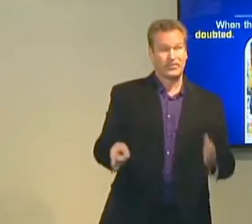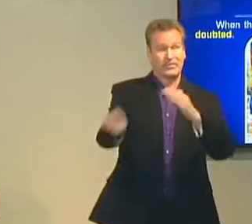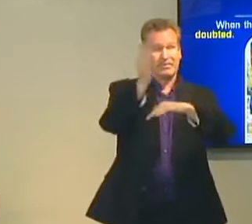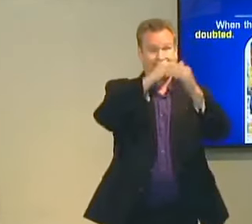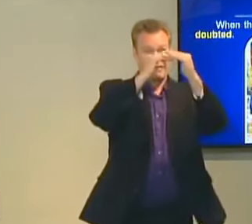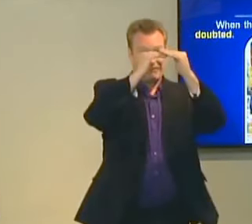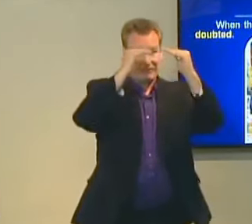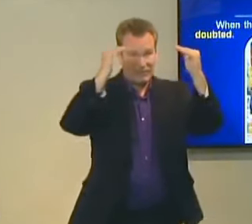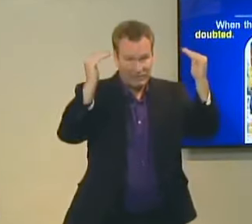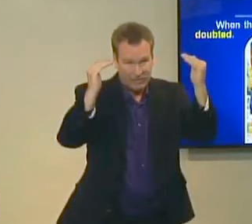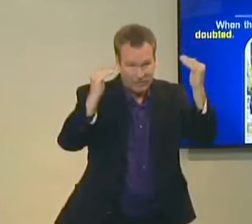Christ.